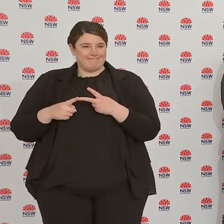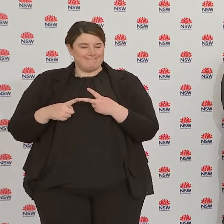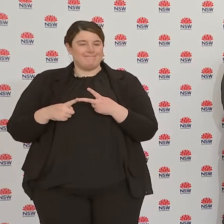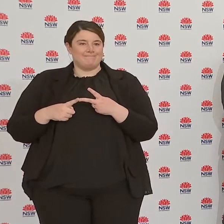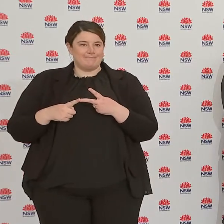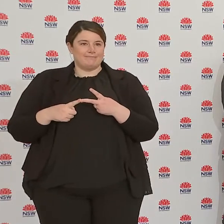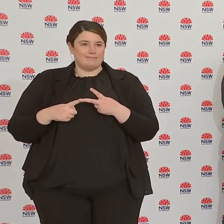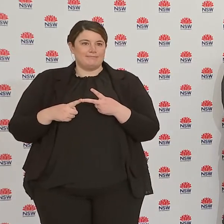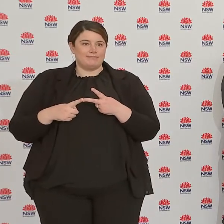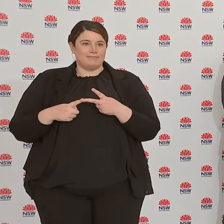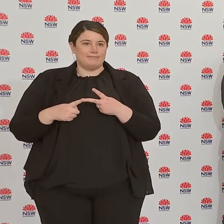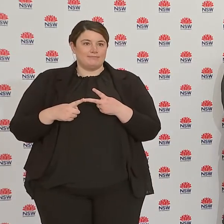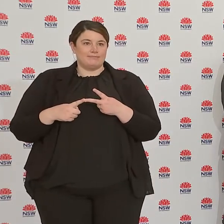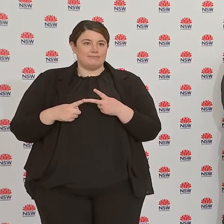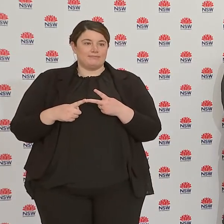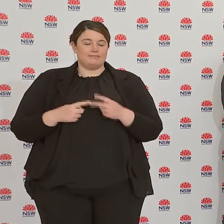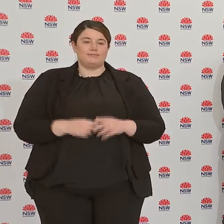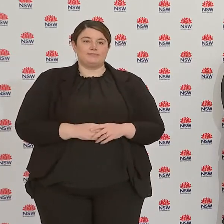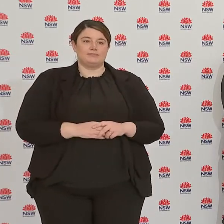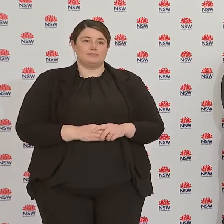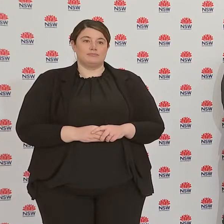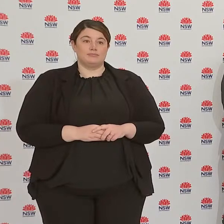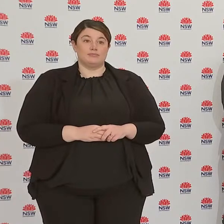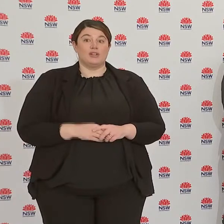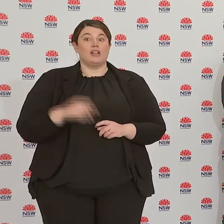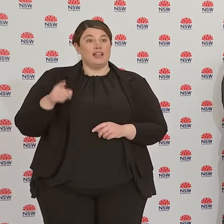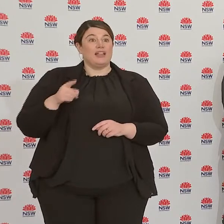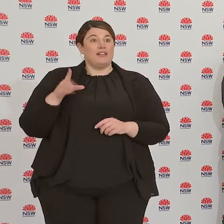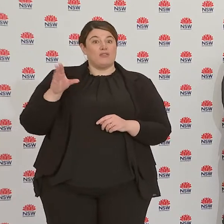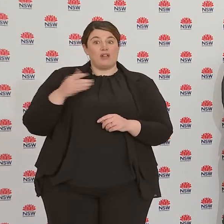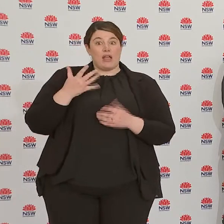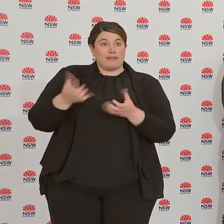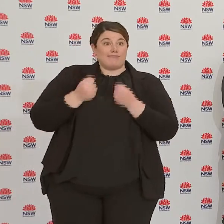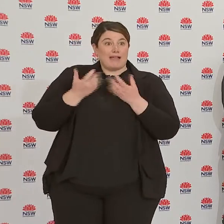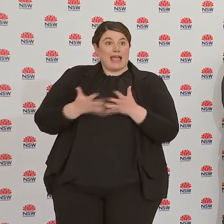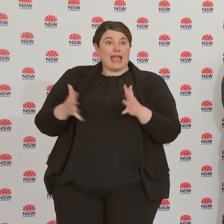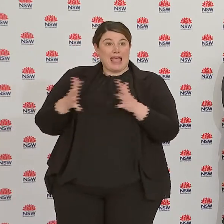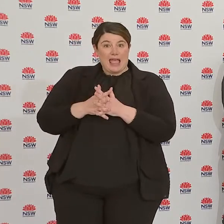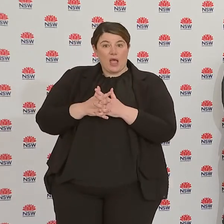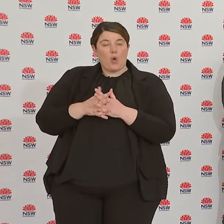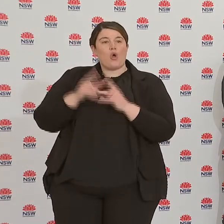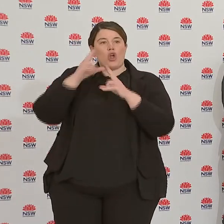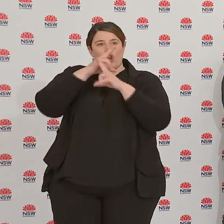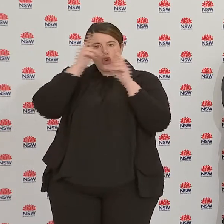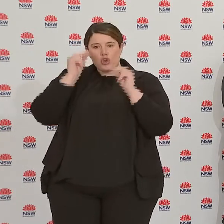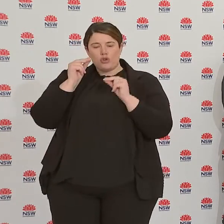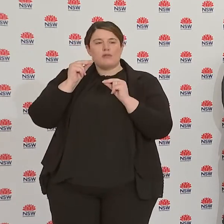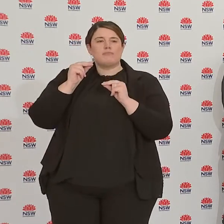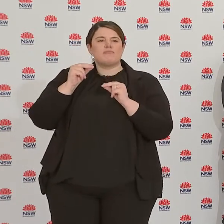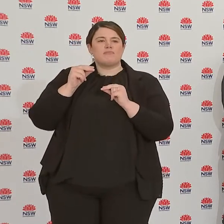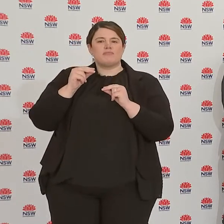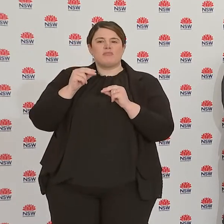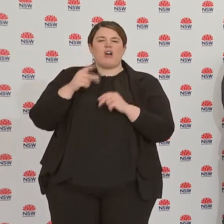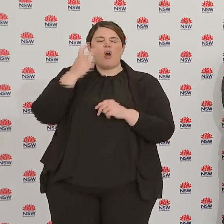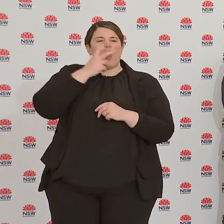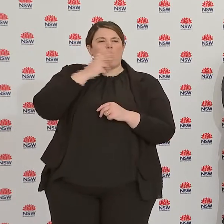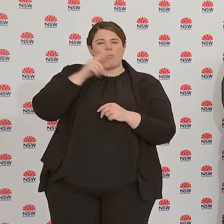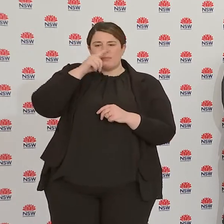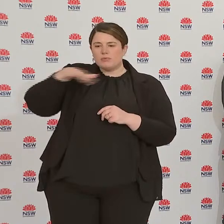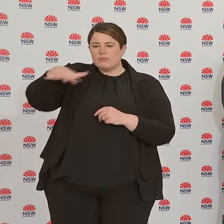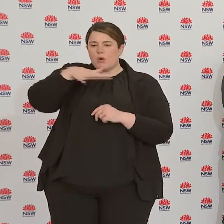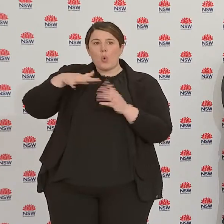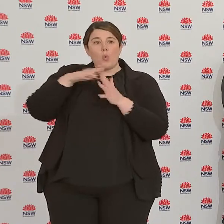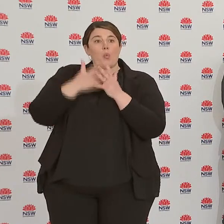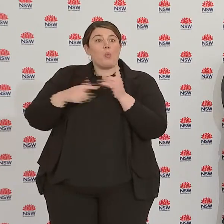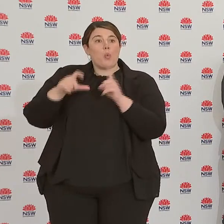he was linked to the outbreak in the aged care facility at Liverpool, the aged care ward at Liverpool